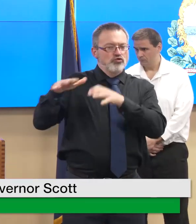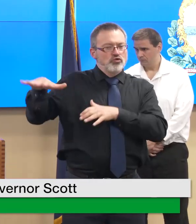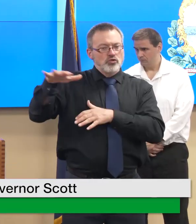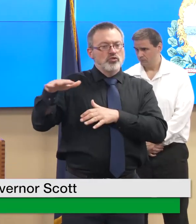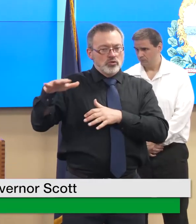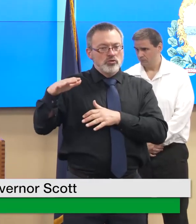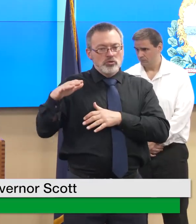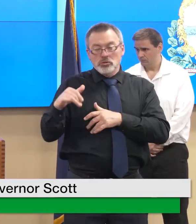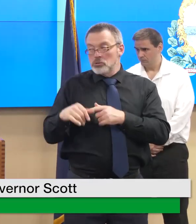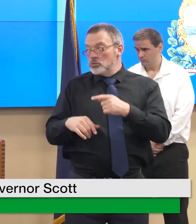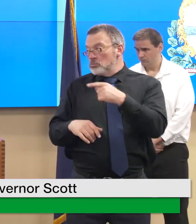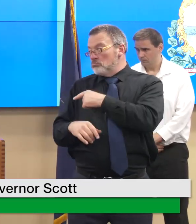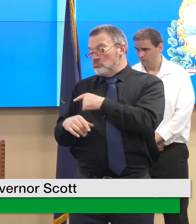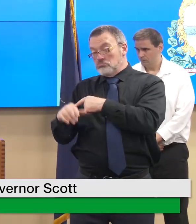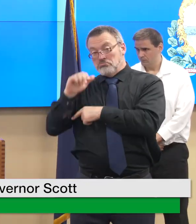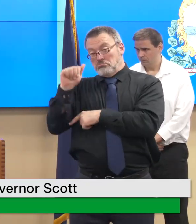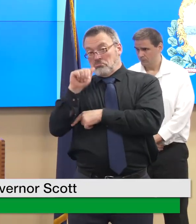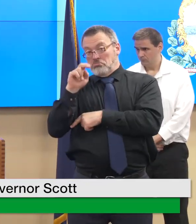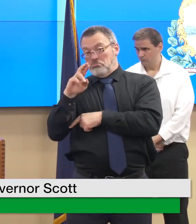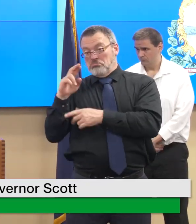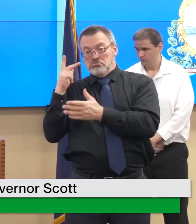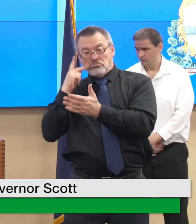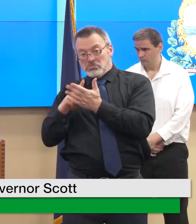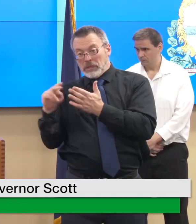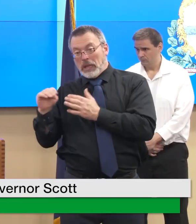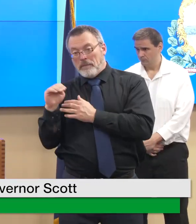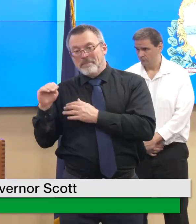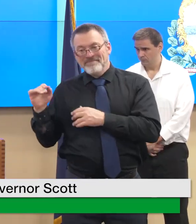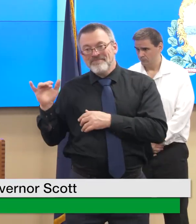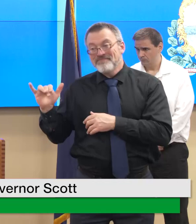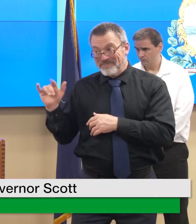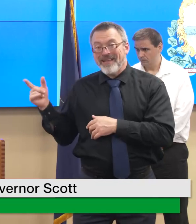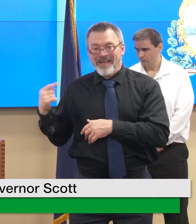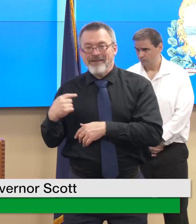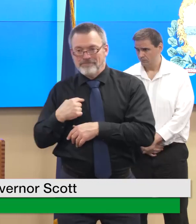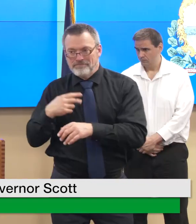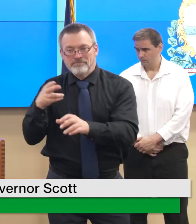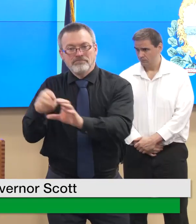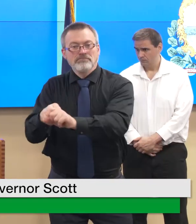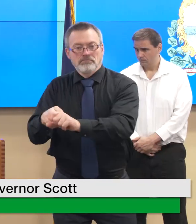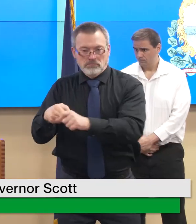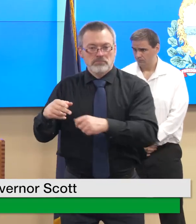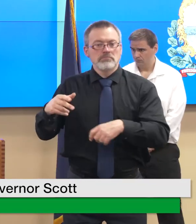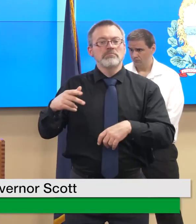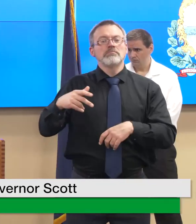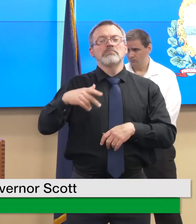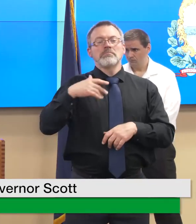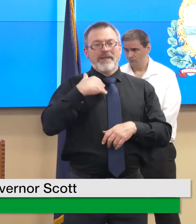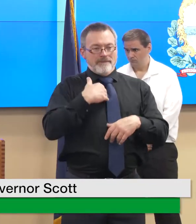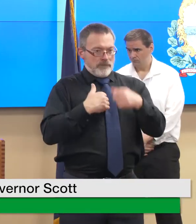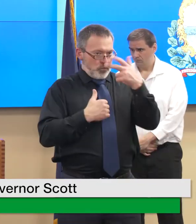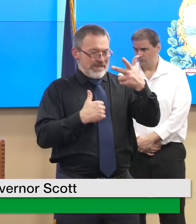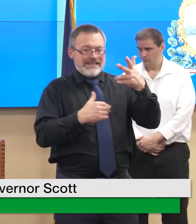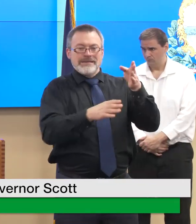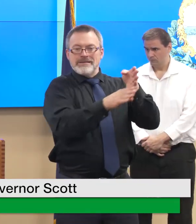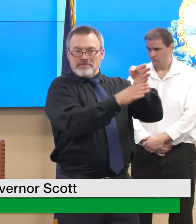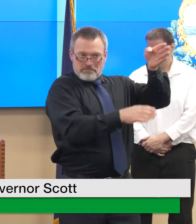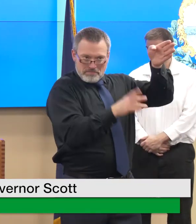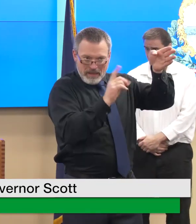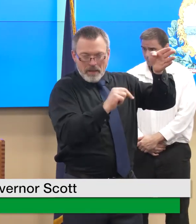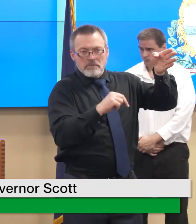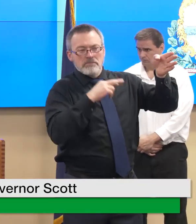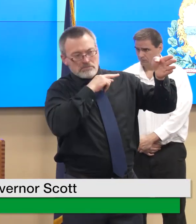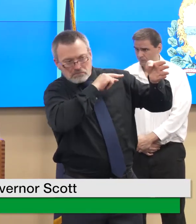So we did have the opportunity yesterday to tour those three flood control facilities in central Vermont with a number